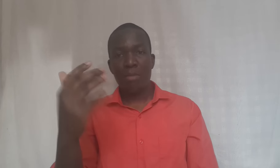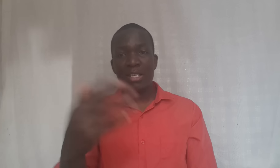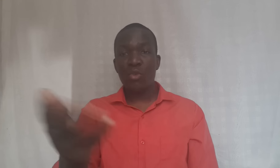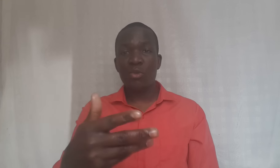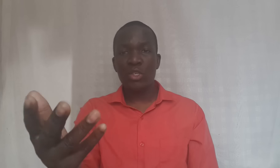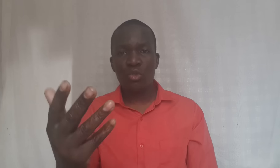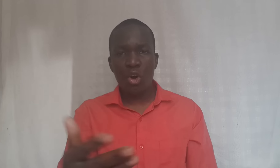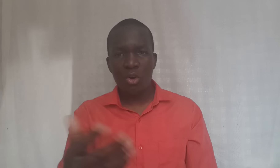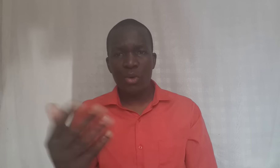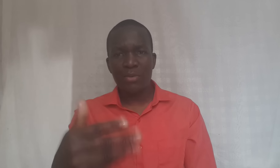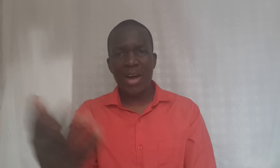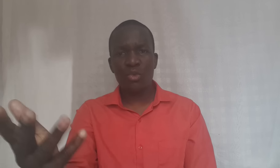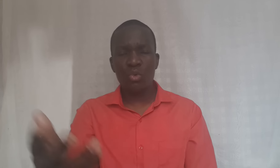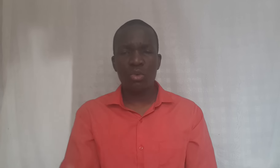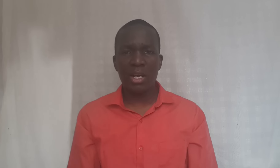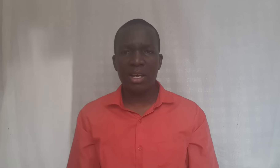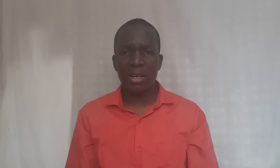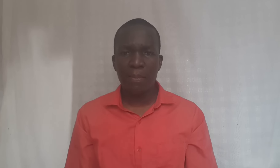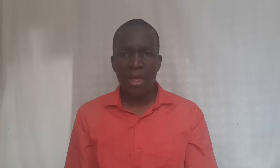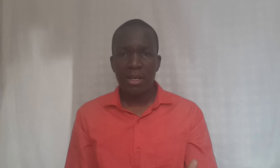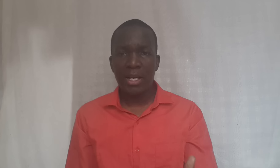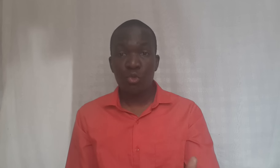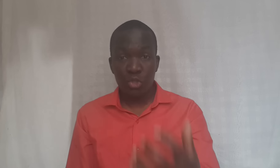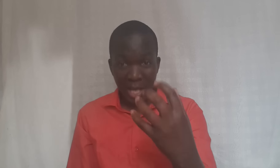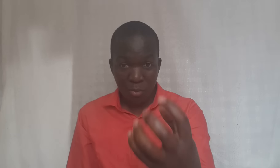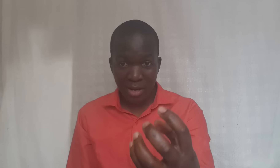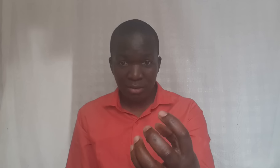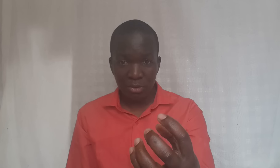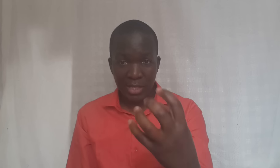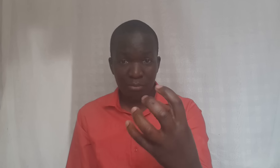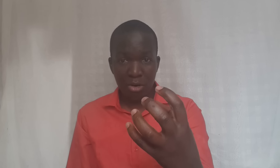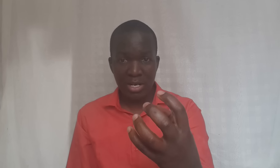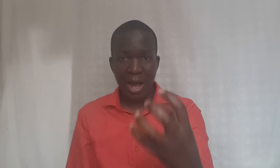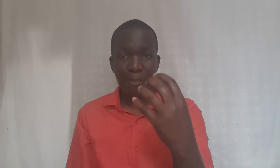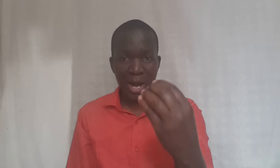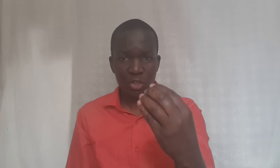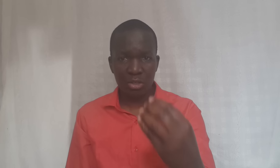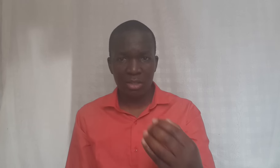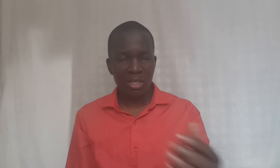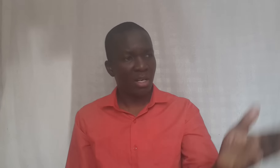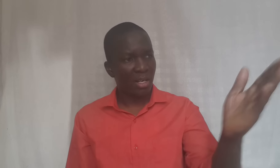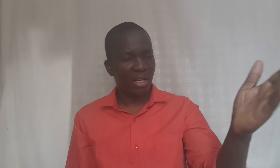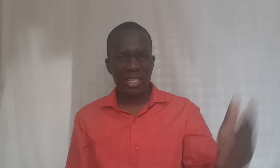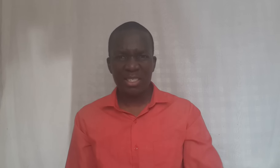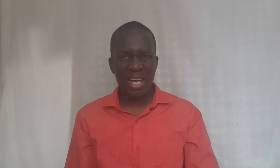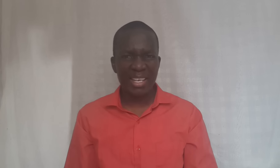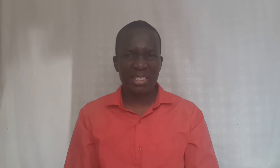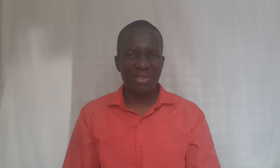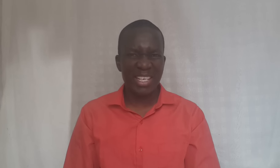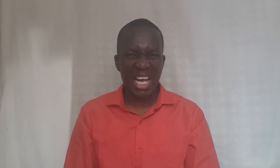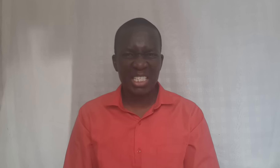but when we talk, we refer to someone, somebody, a person. This guy is very inactive.